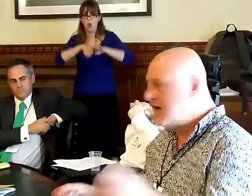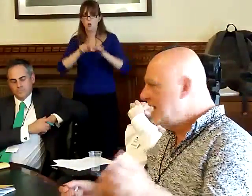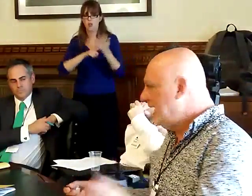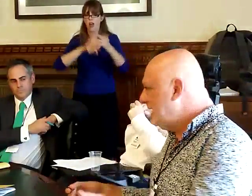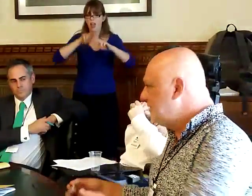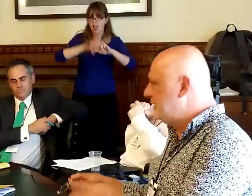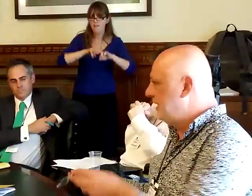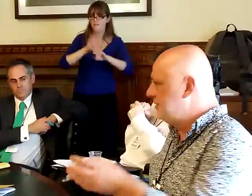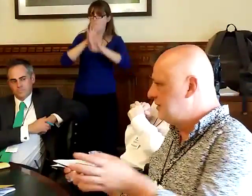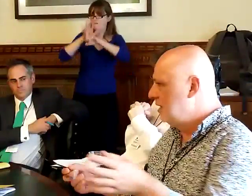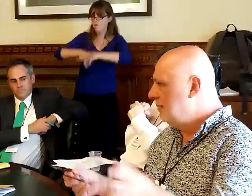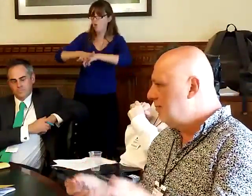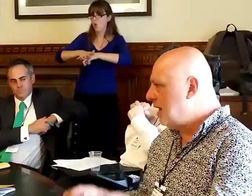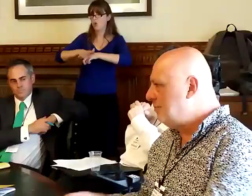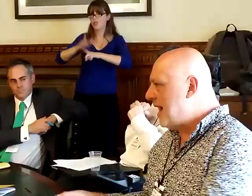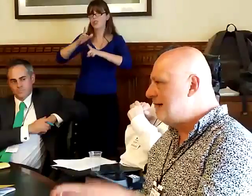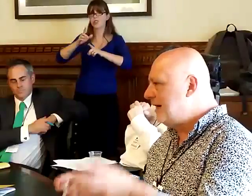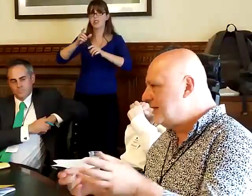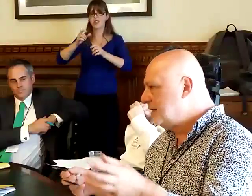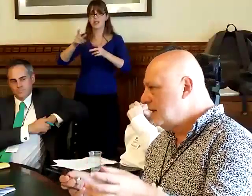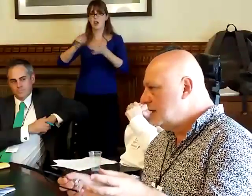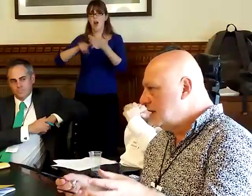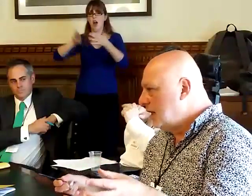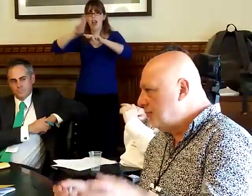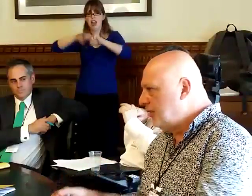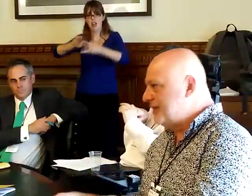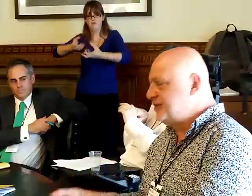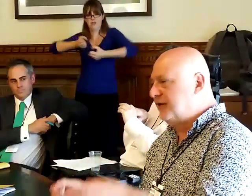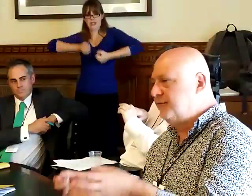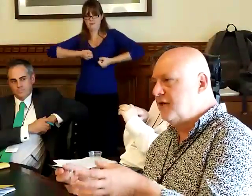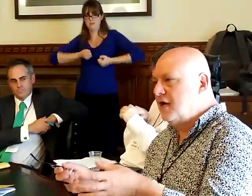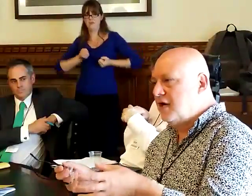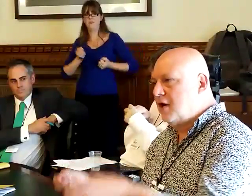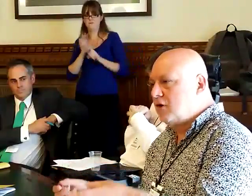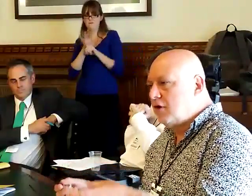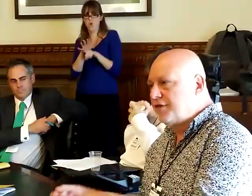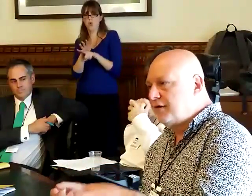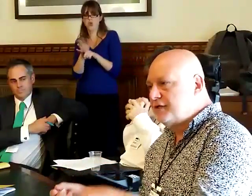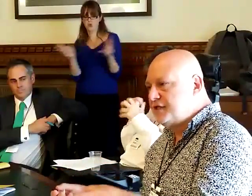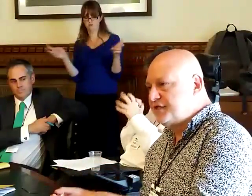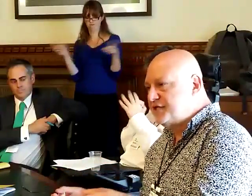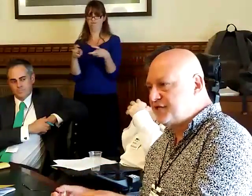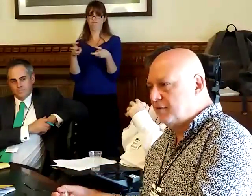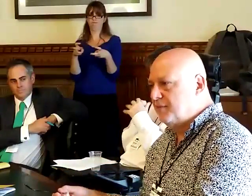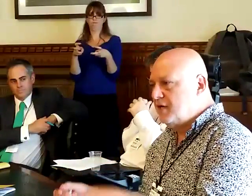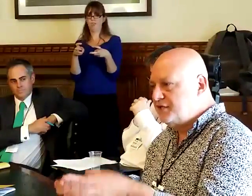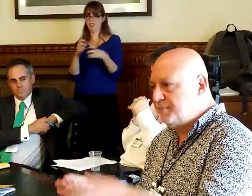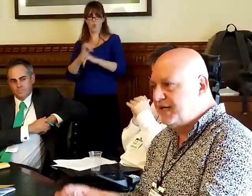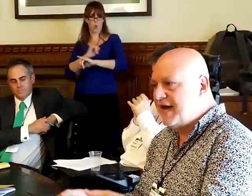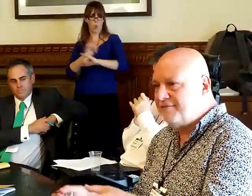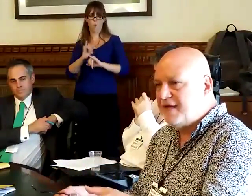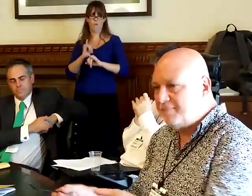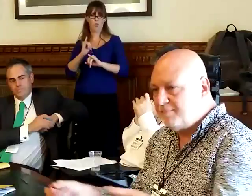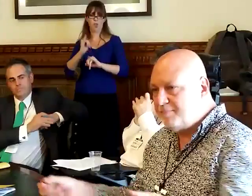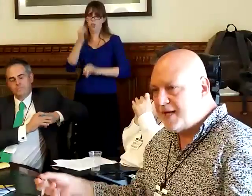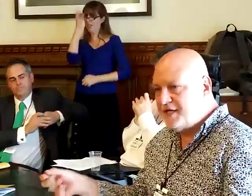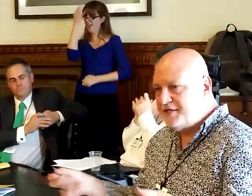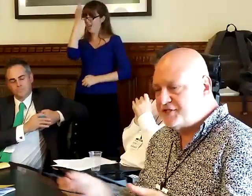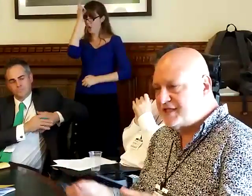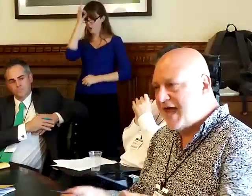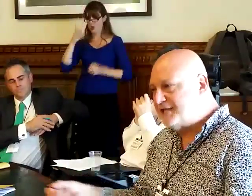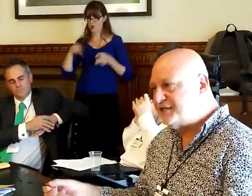fund users into this barbaric, oppressive local authority system to have